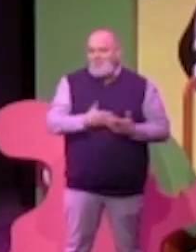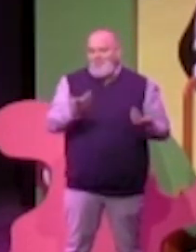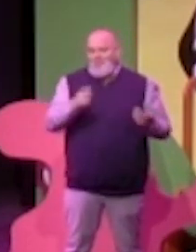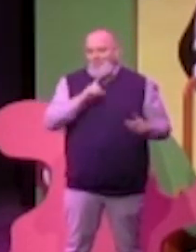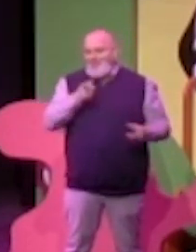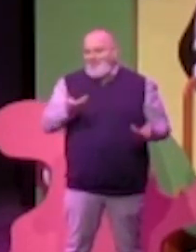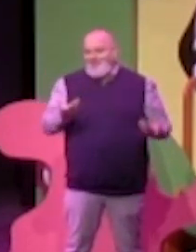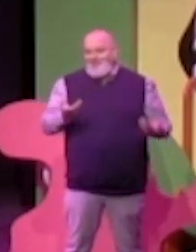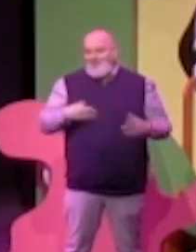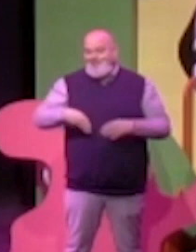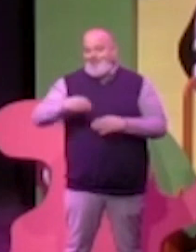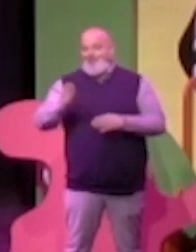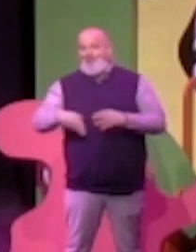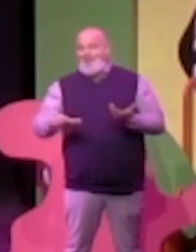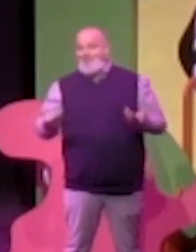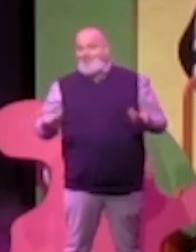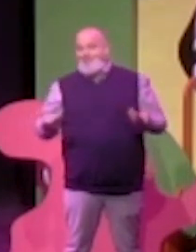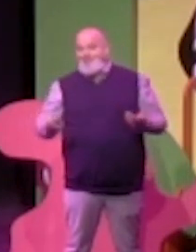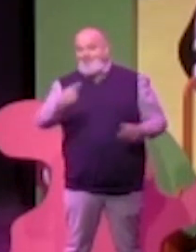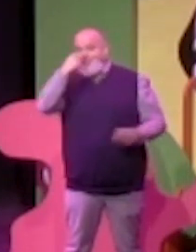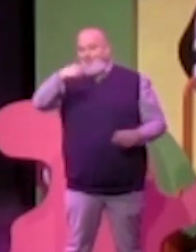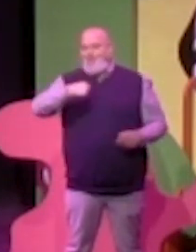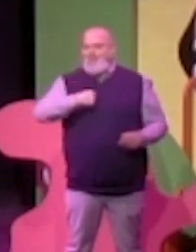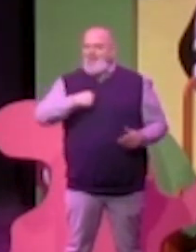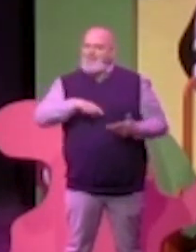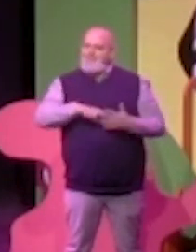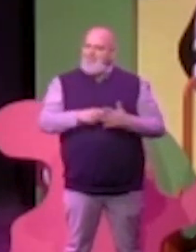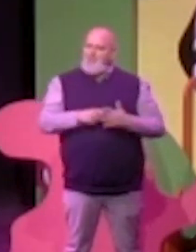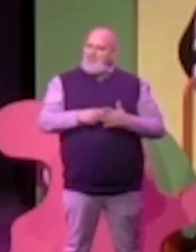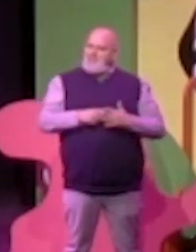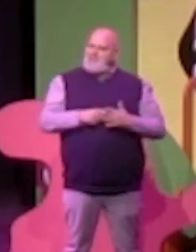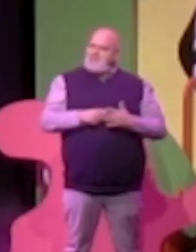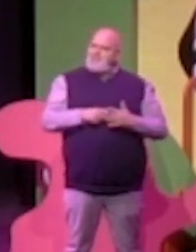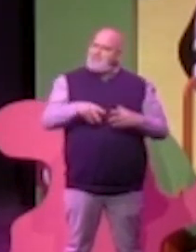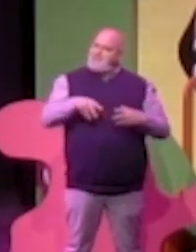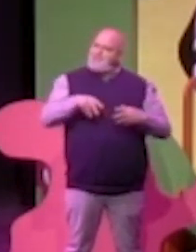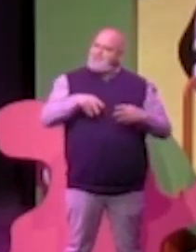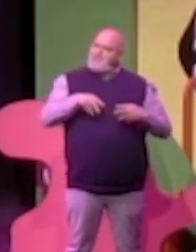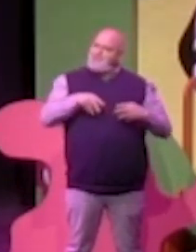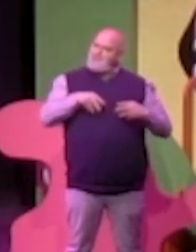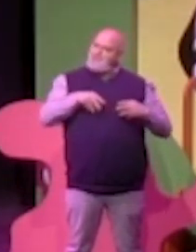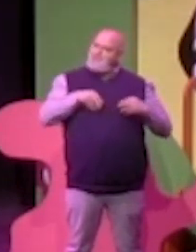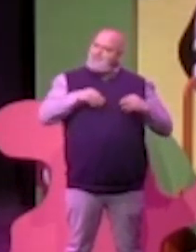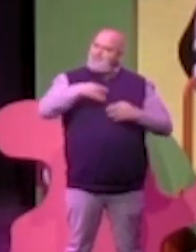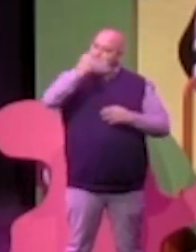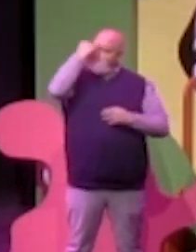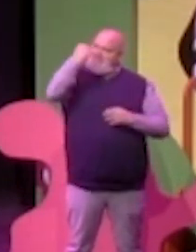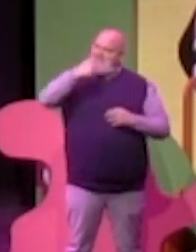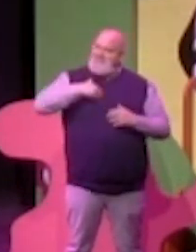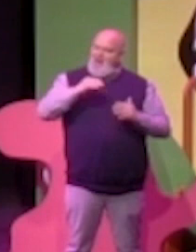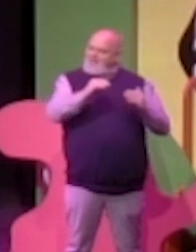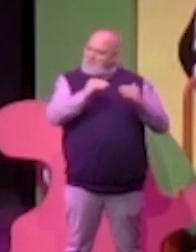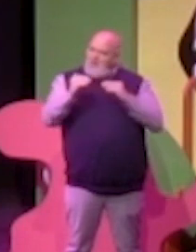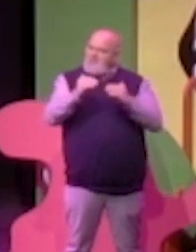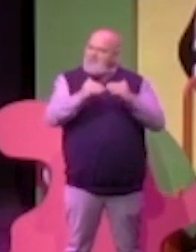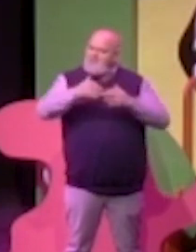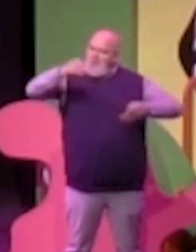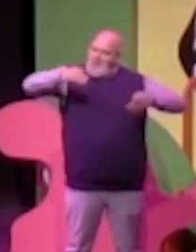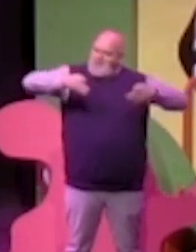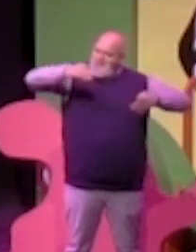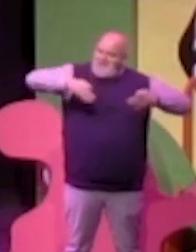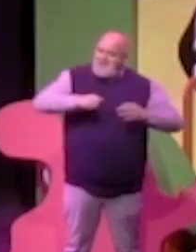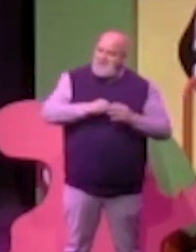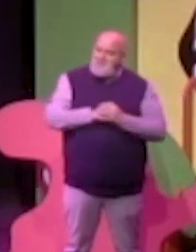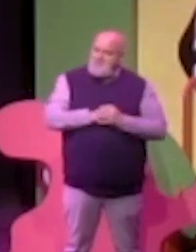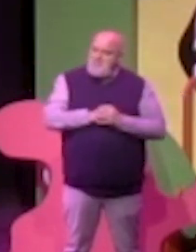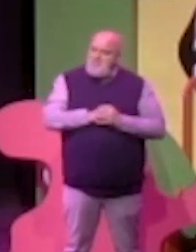I'm starting to rally around a notion of justice is really centered on some